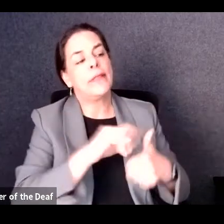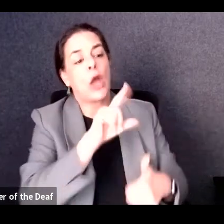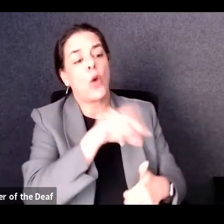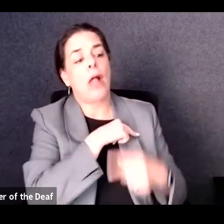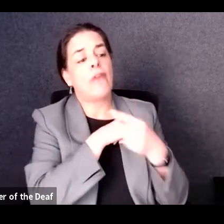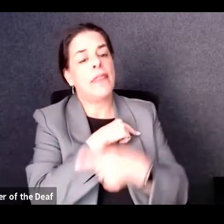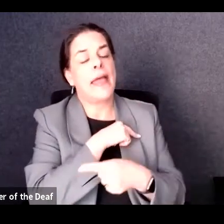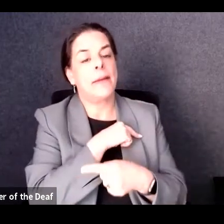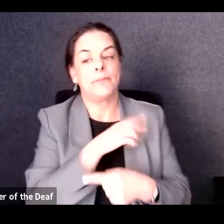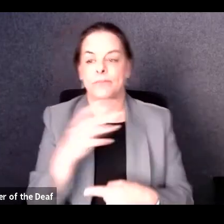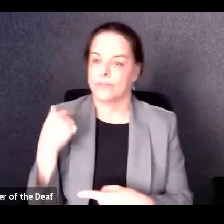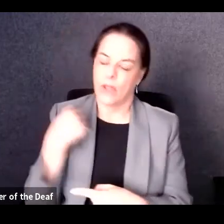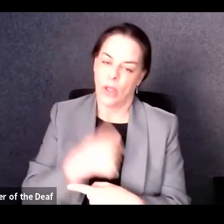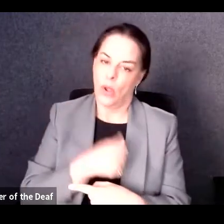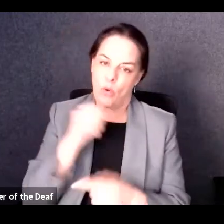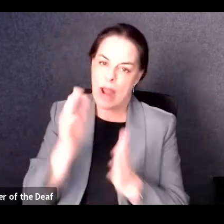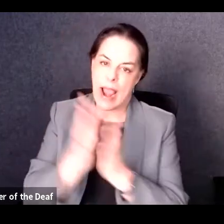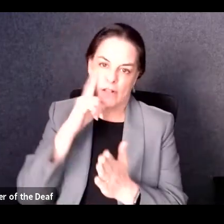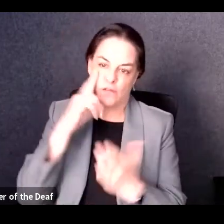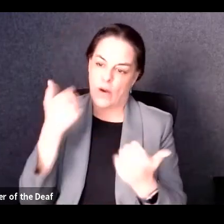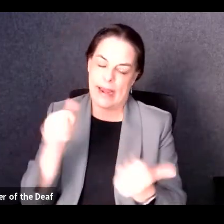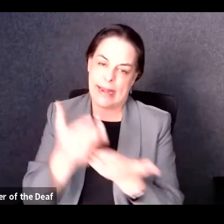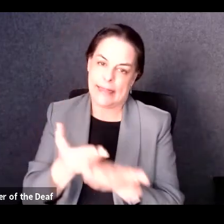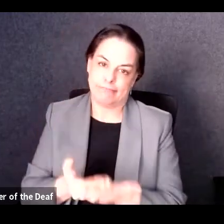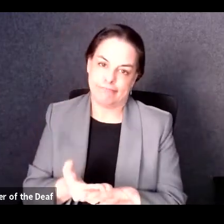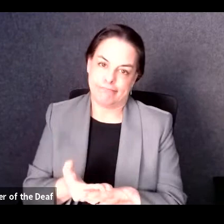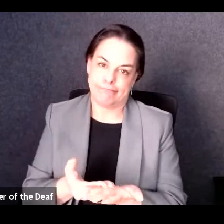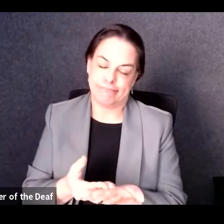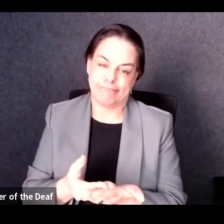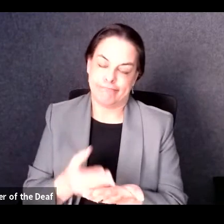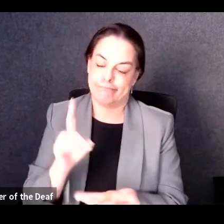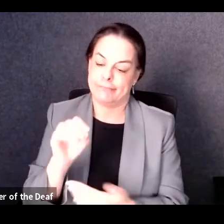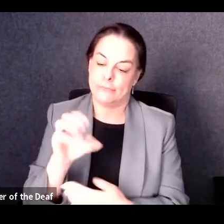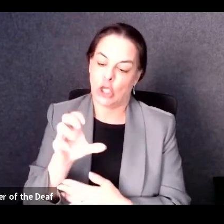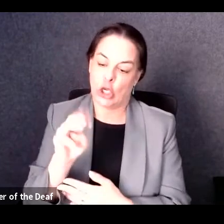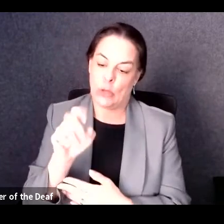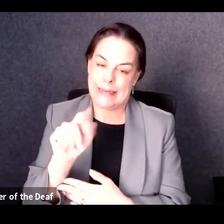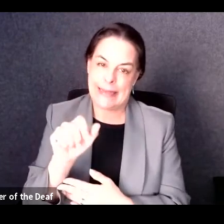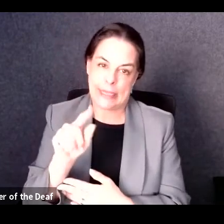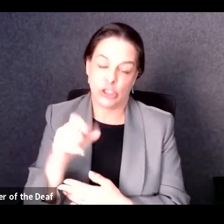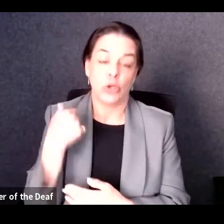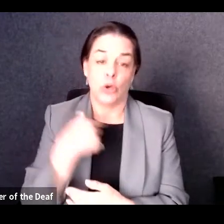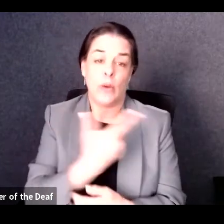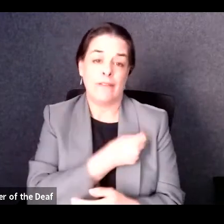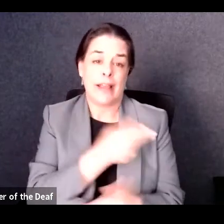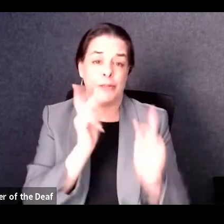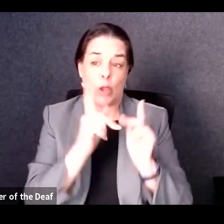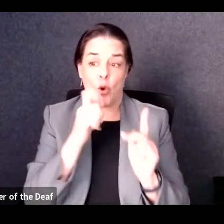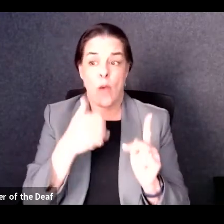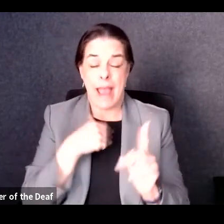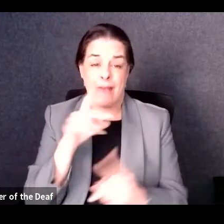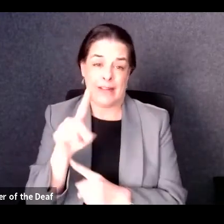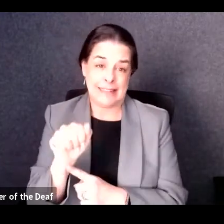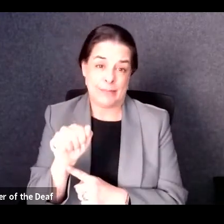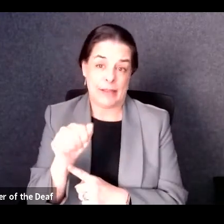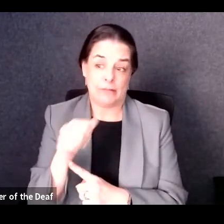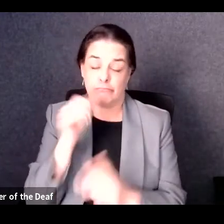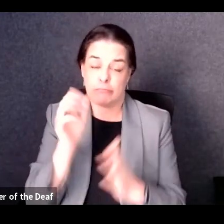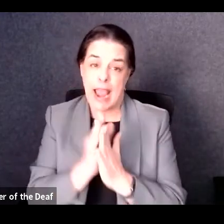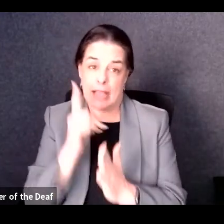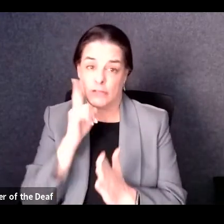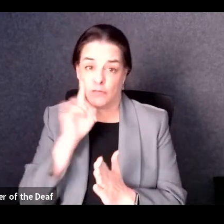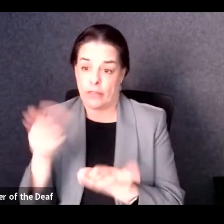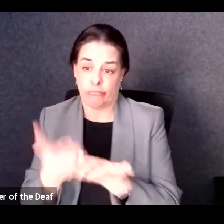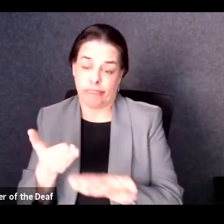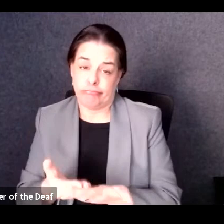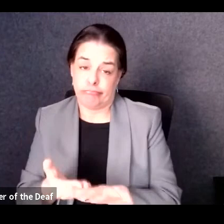not been asking for any documentation. We vaccinated folks who have disabilities. We haven't asked for